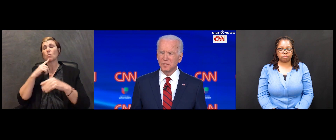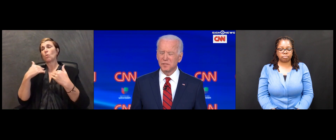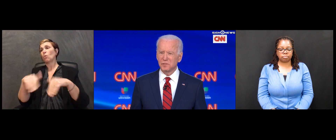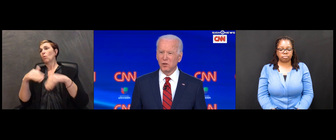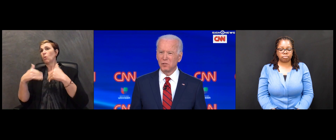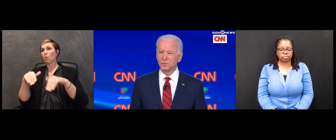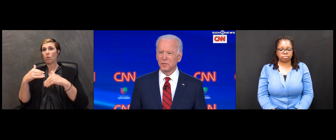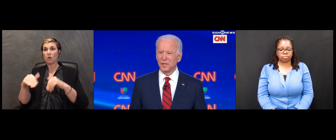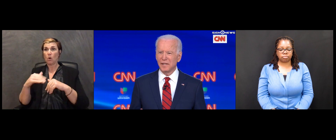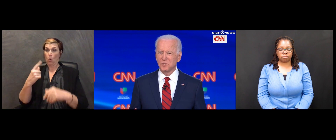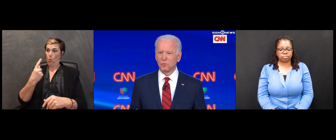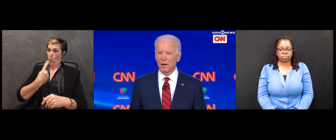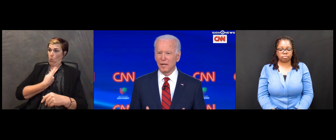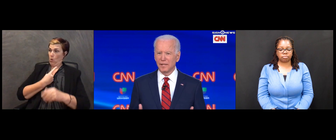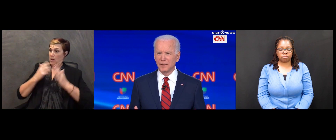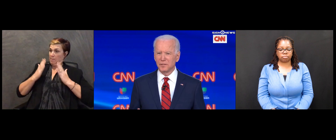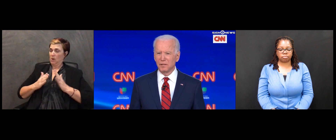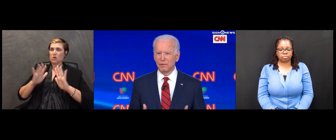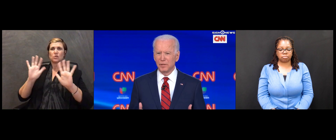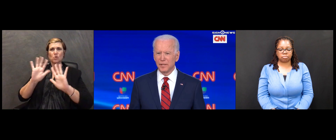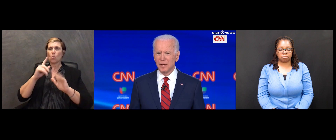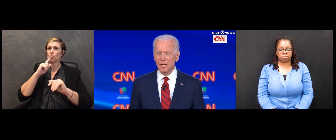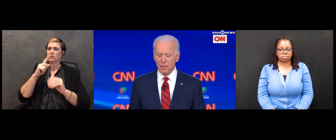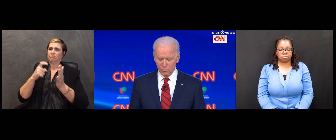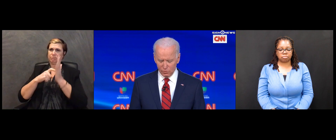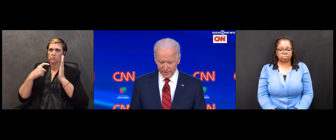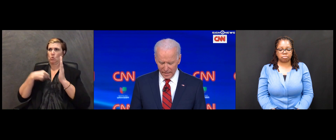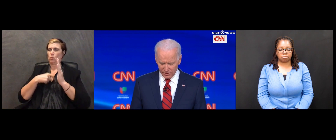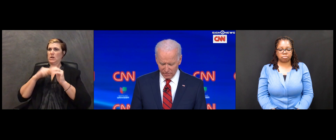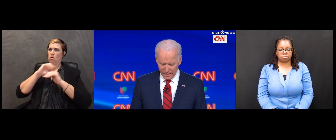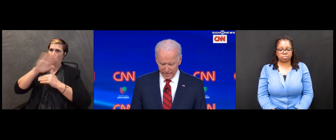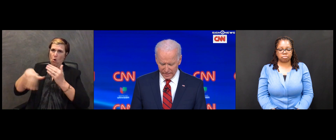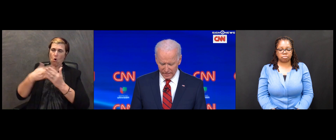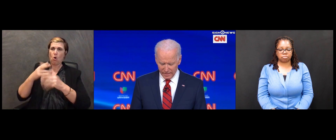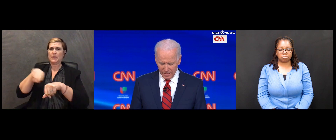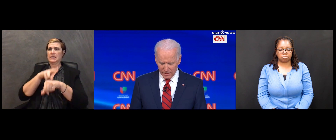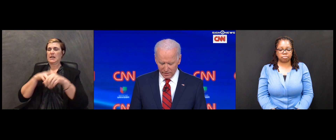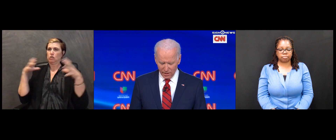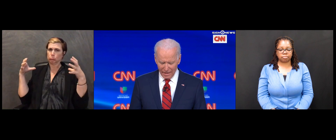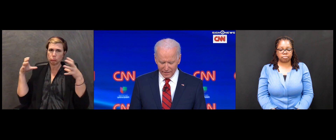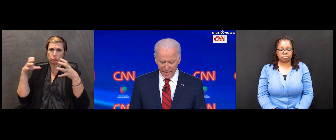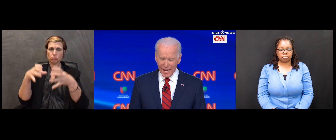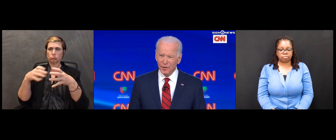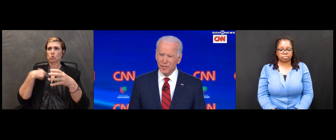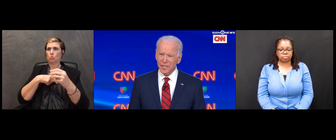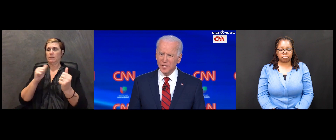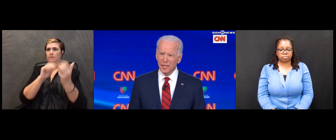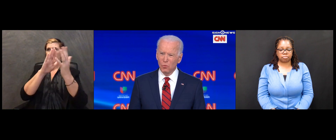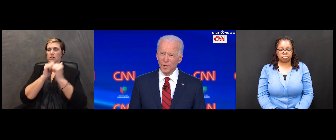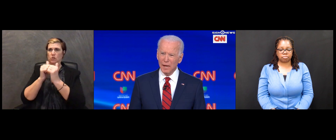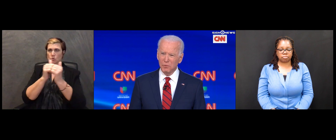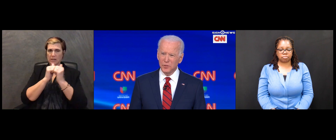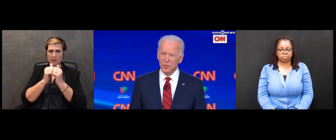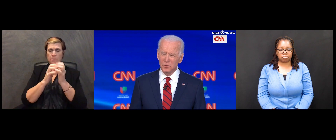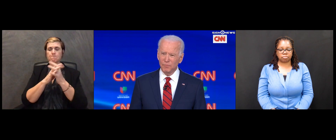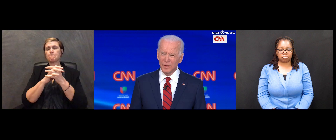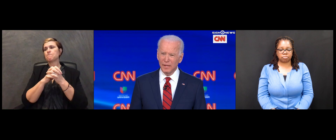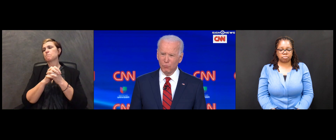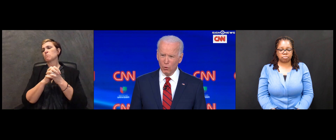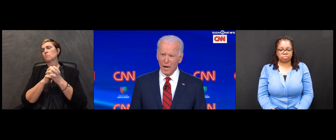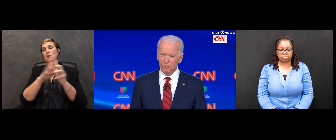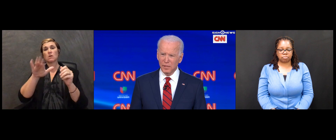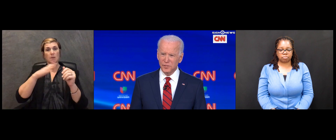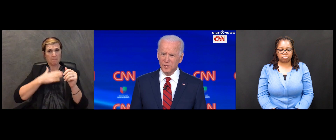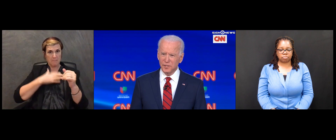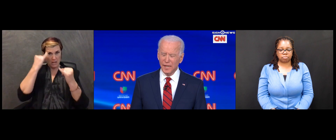of us. This is calls for a national rallying to everybody move together. I laid out in detail what I would do